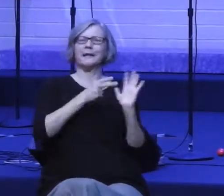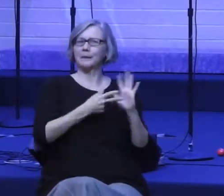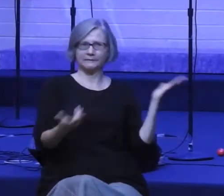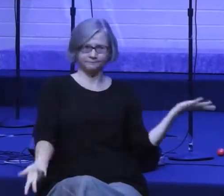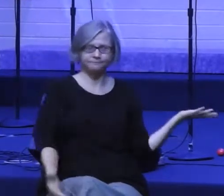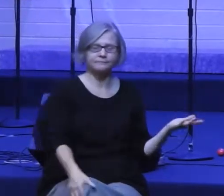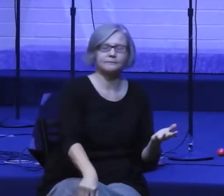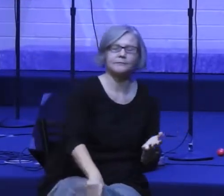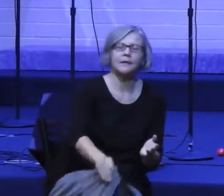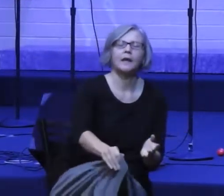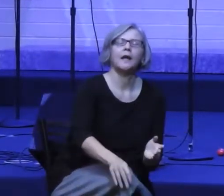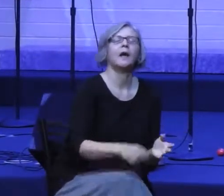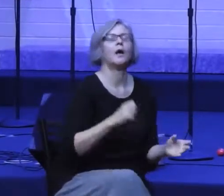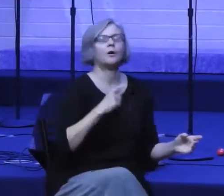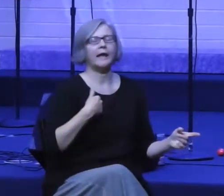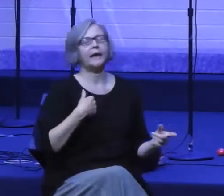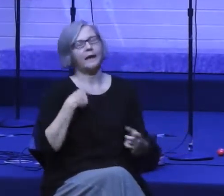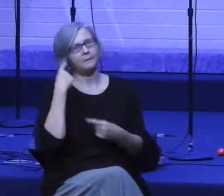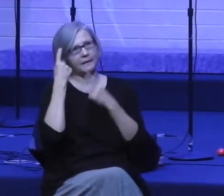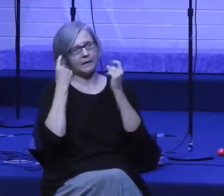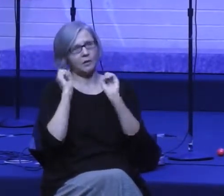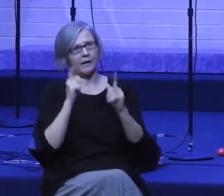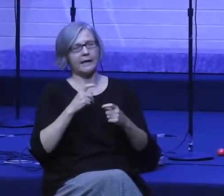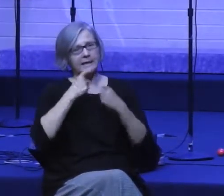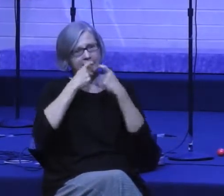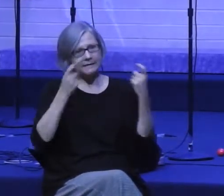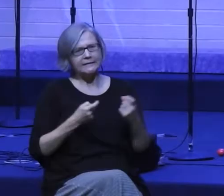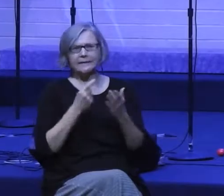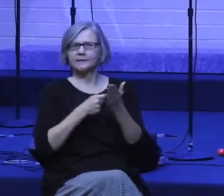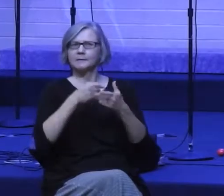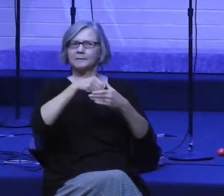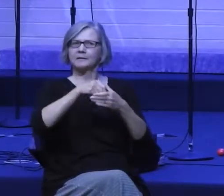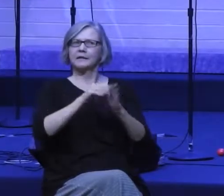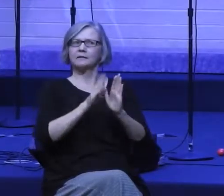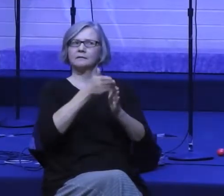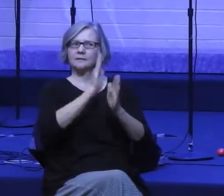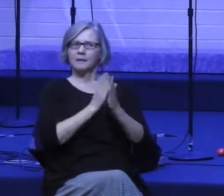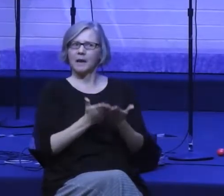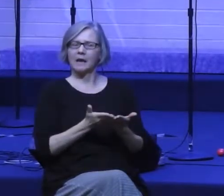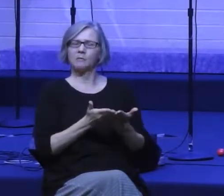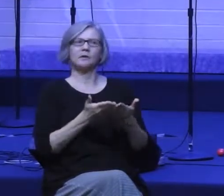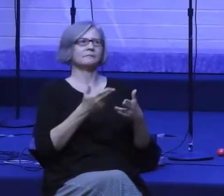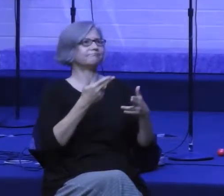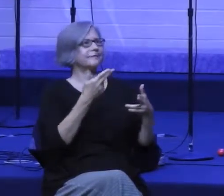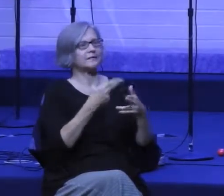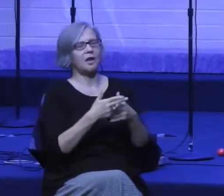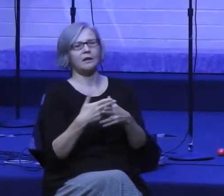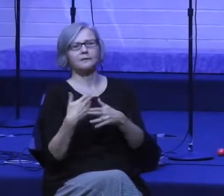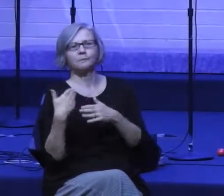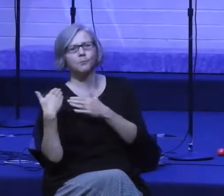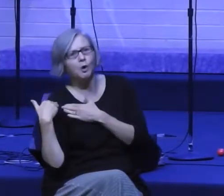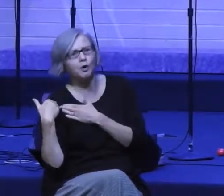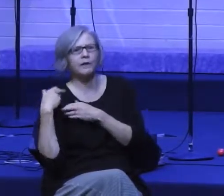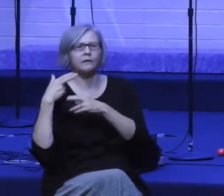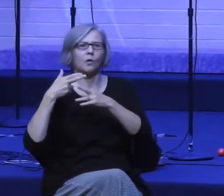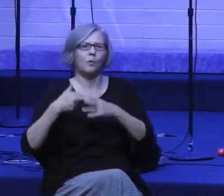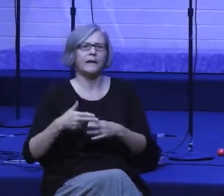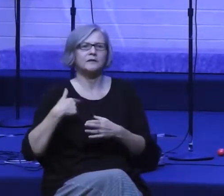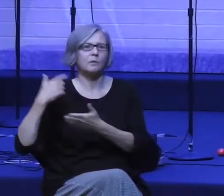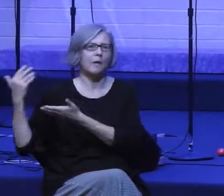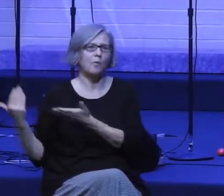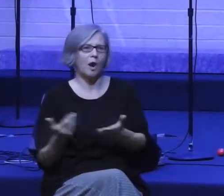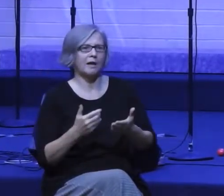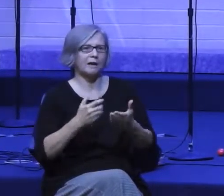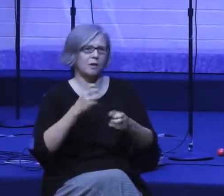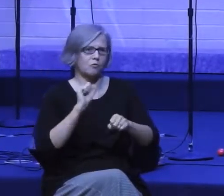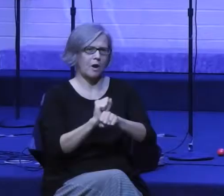deeply, because love covers over a multitude of sins. Okay, I don't know if you're like me, but I read that and I go, love covers over a